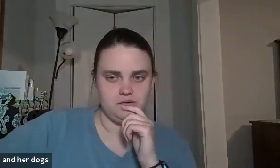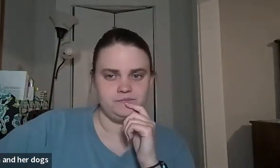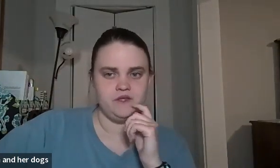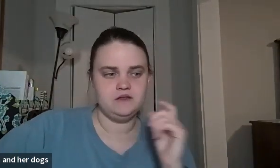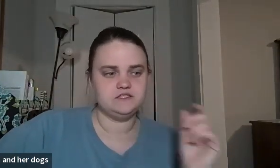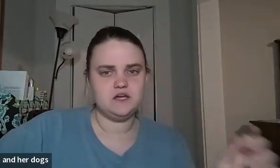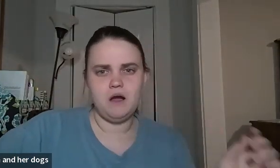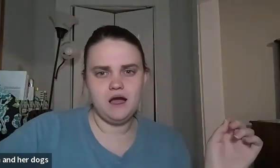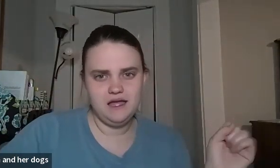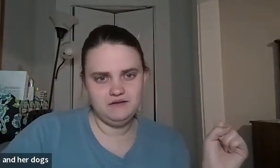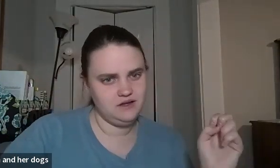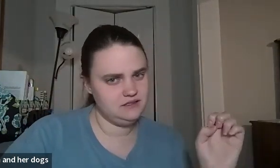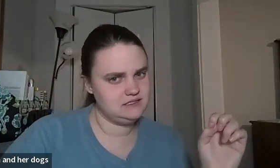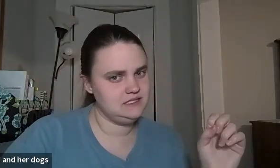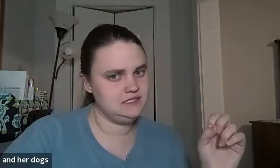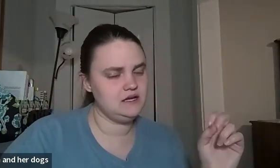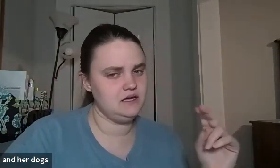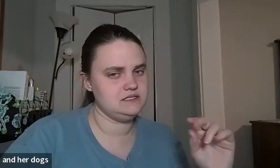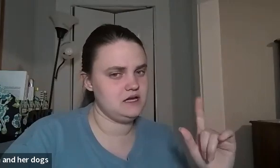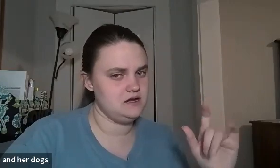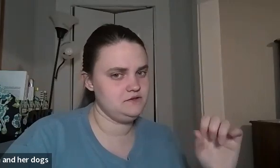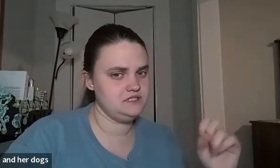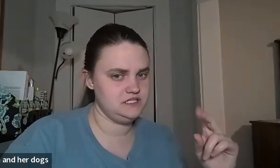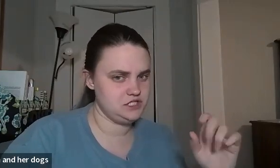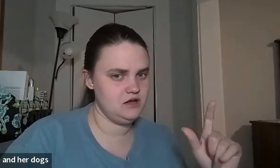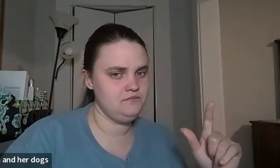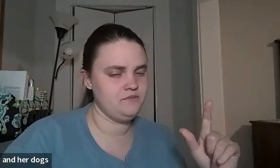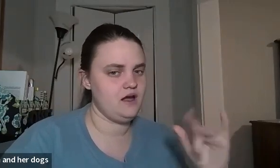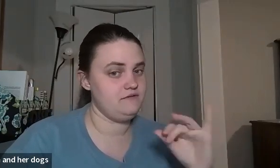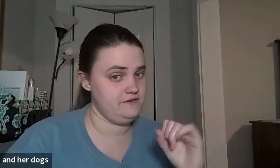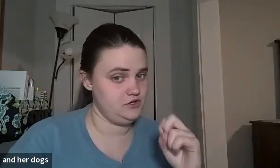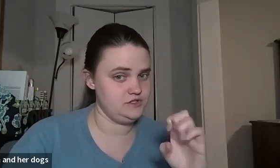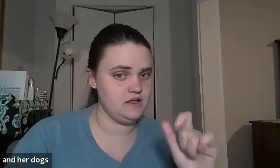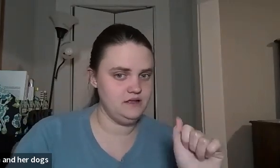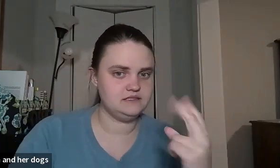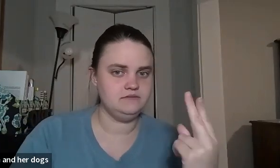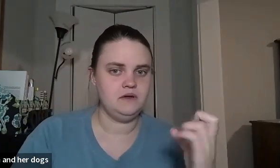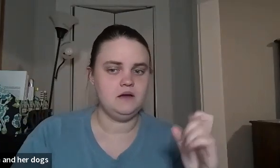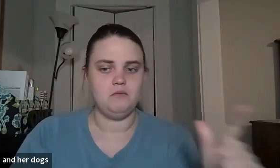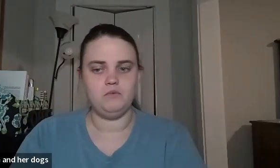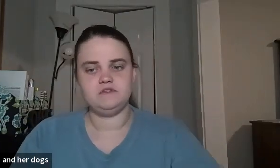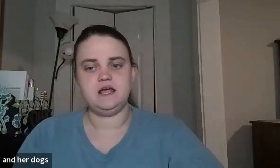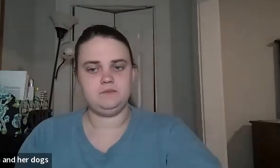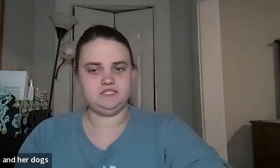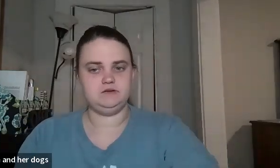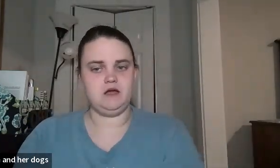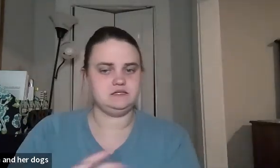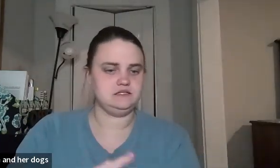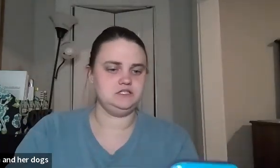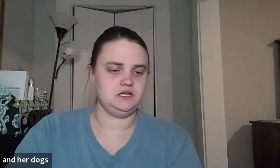Seashell. So I have not seen a sign for a seashell. I finger spell it. More than happy to ask and check